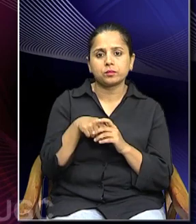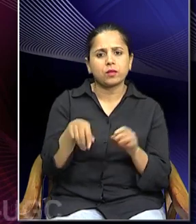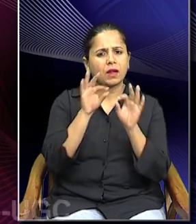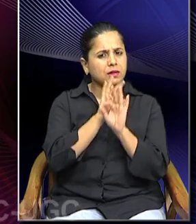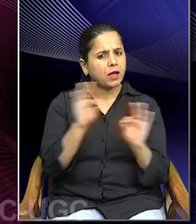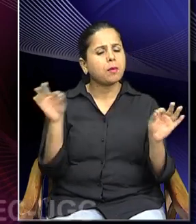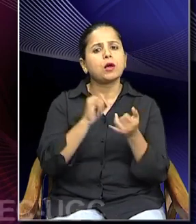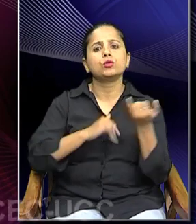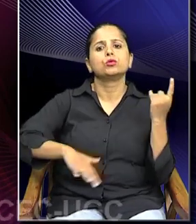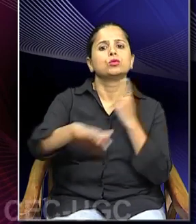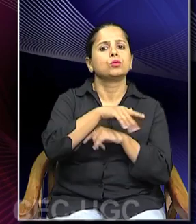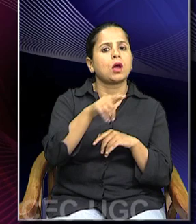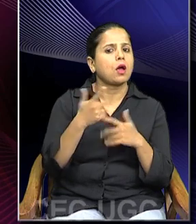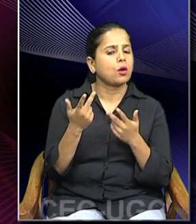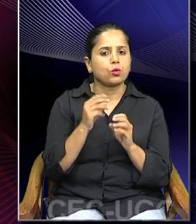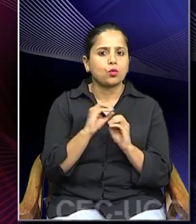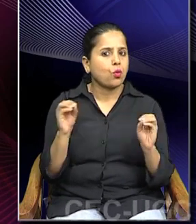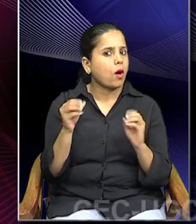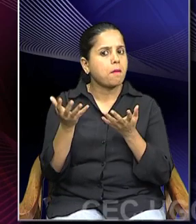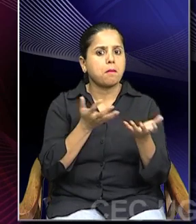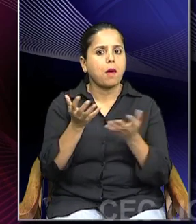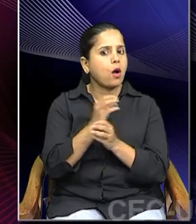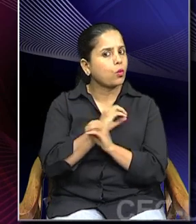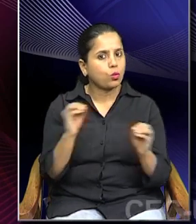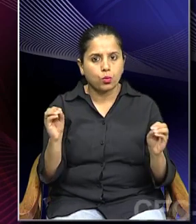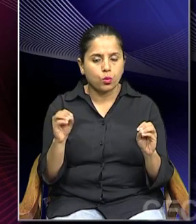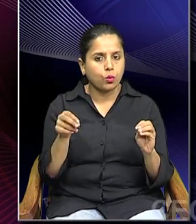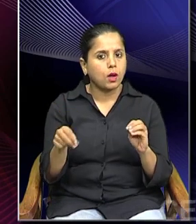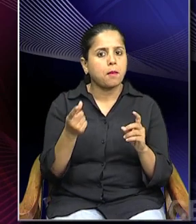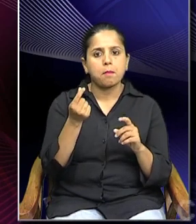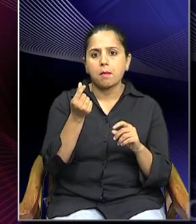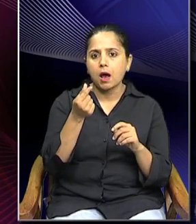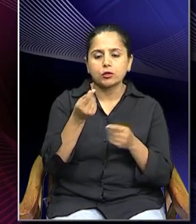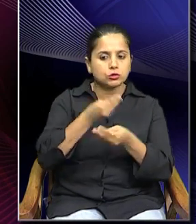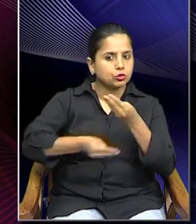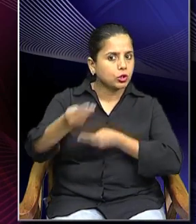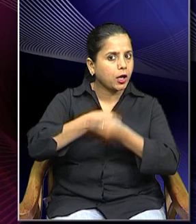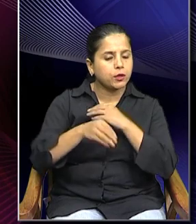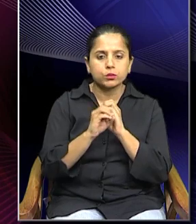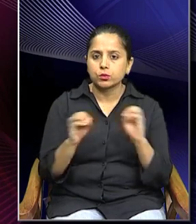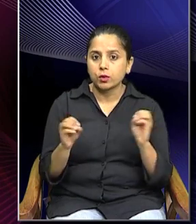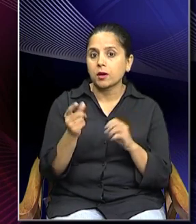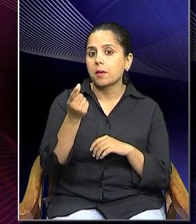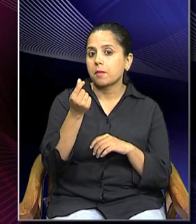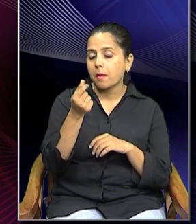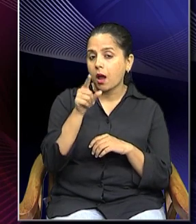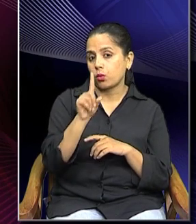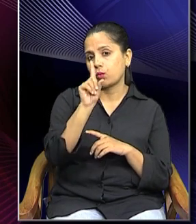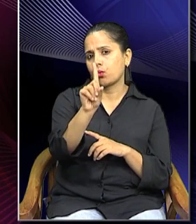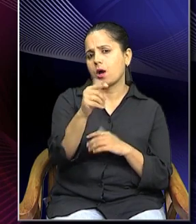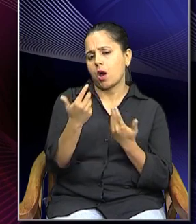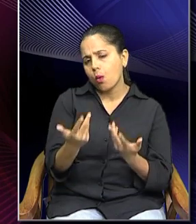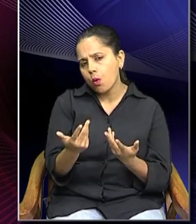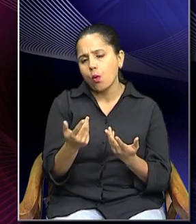simple society did not have market, they did not have monetary exchange. So, money was one of